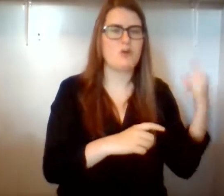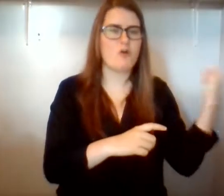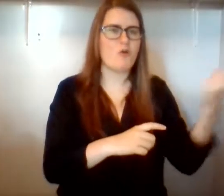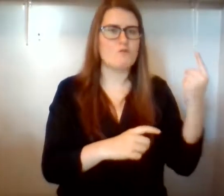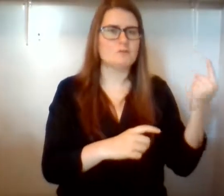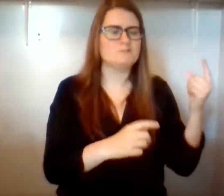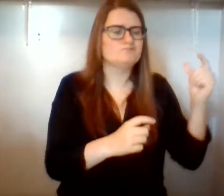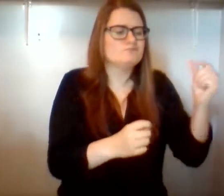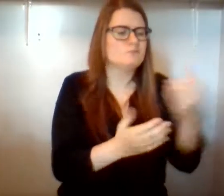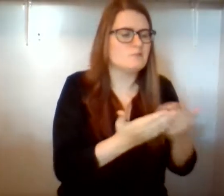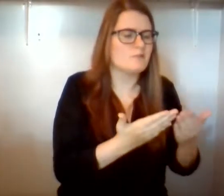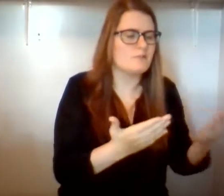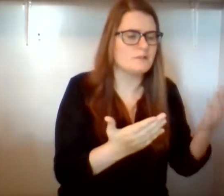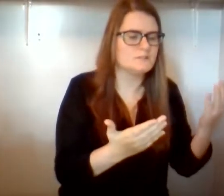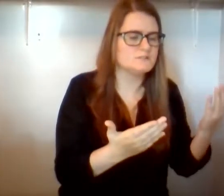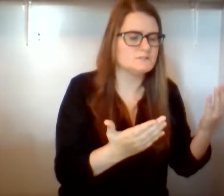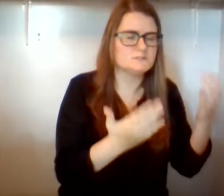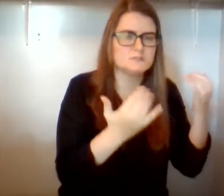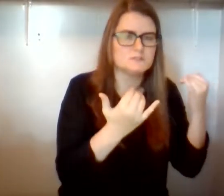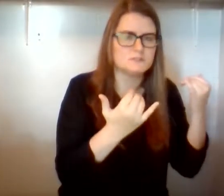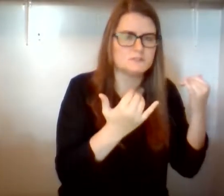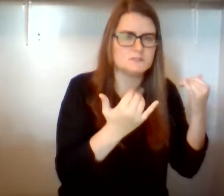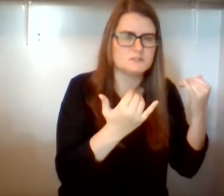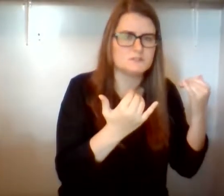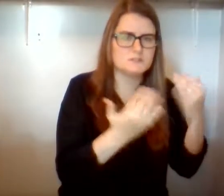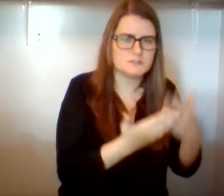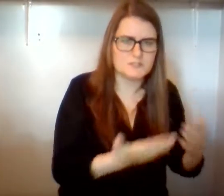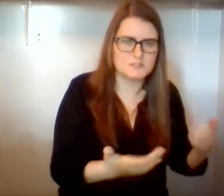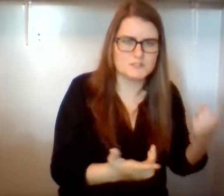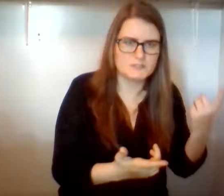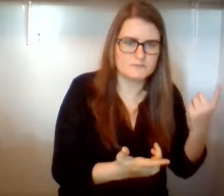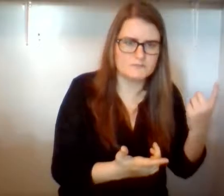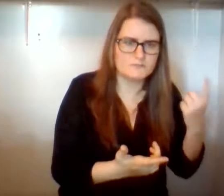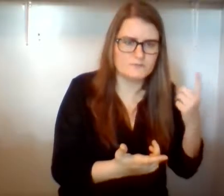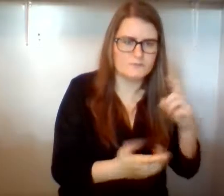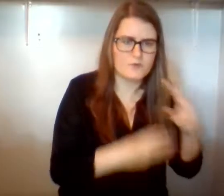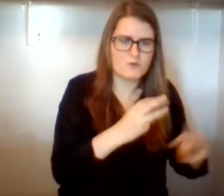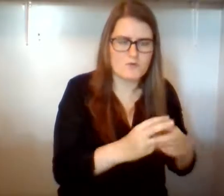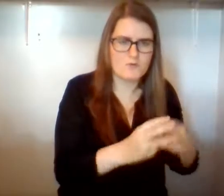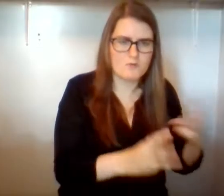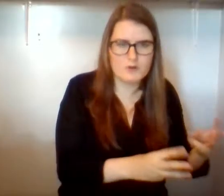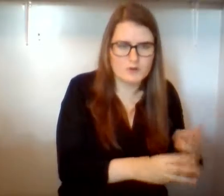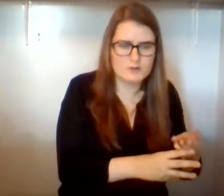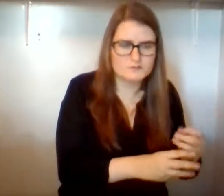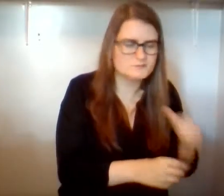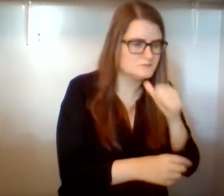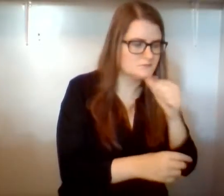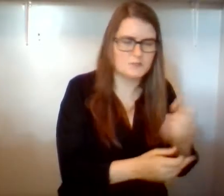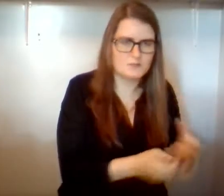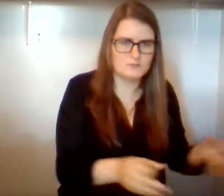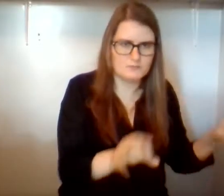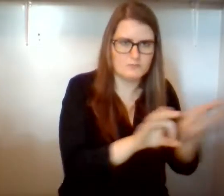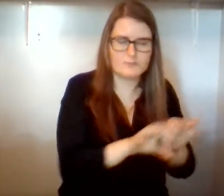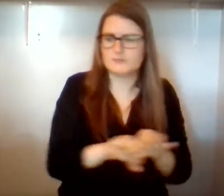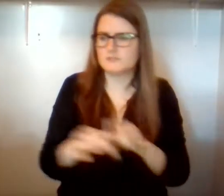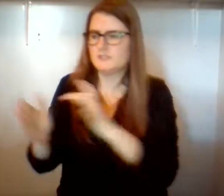is Santa Claus not true, and Jesus is very truth himself, but compared to